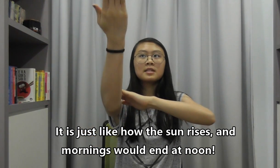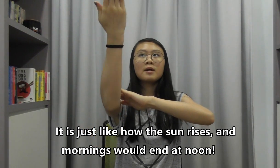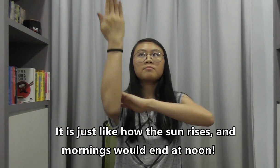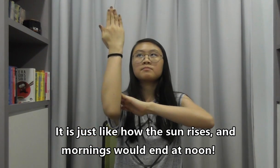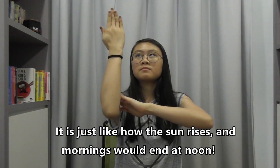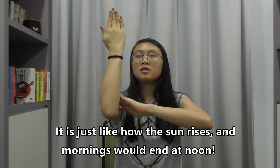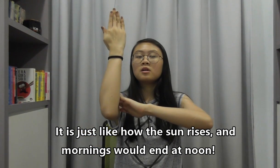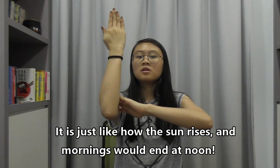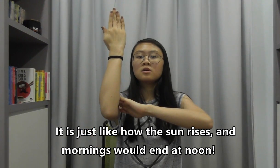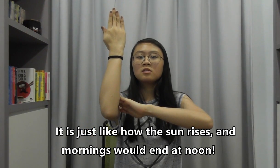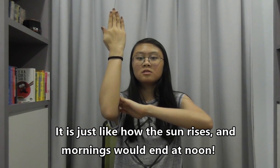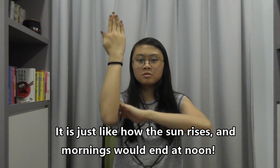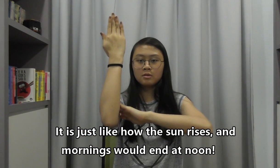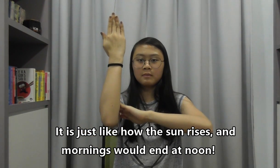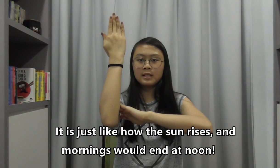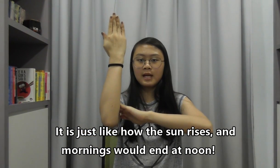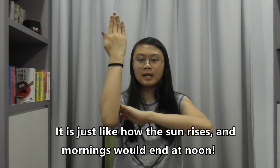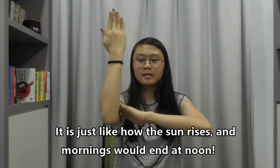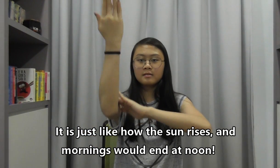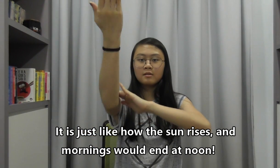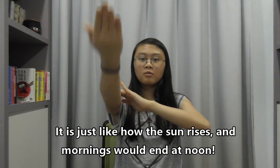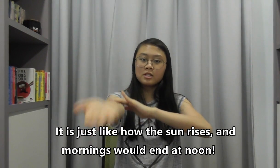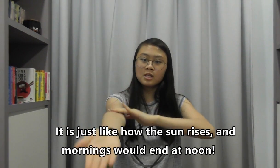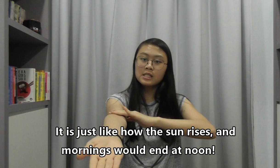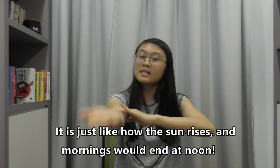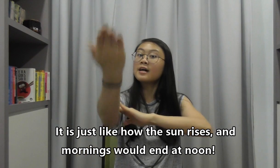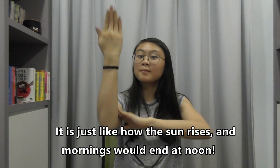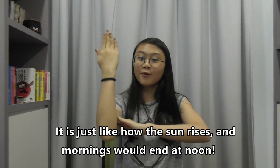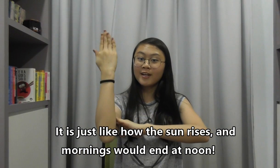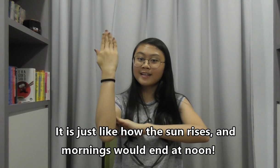up to midday, which is morning.